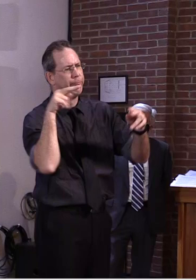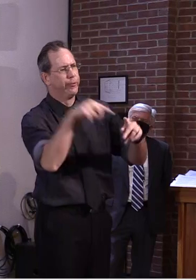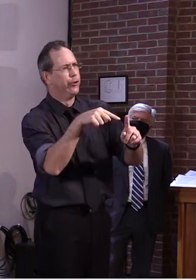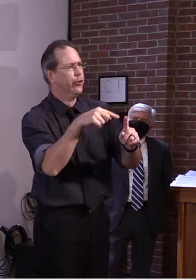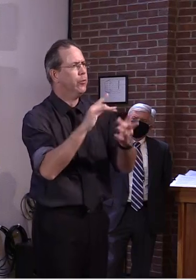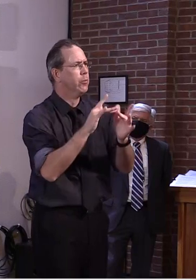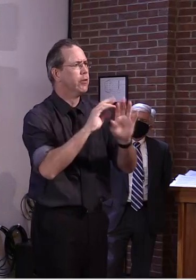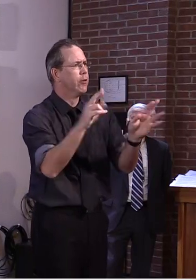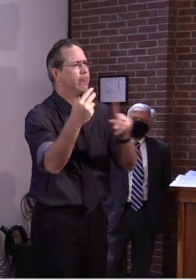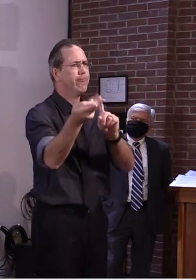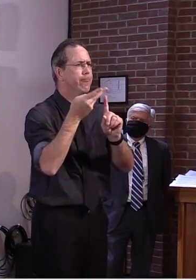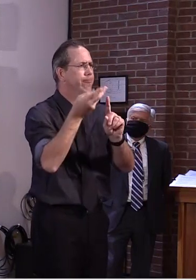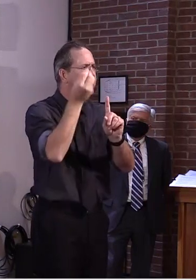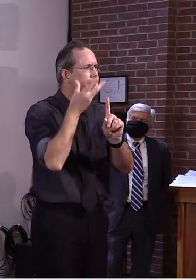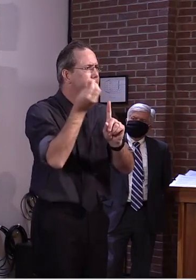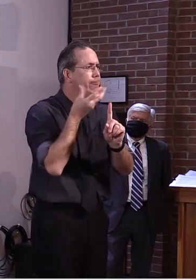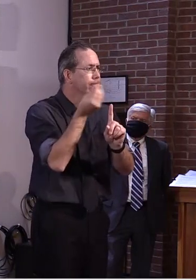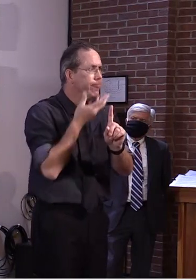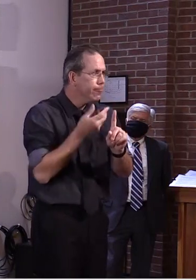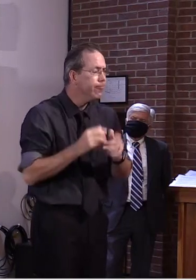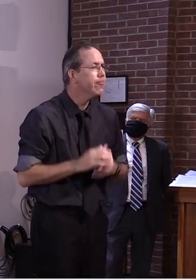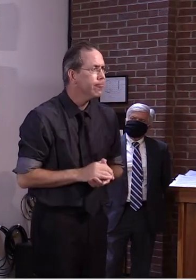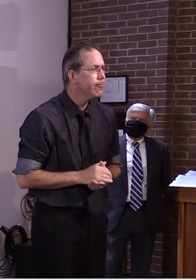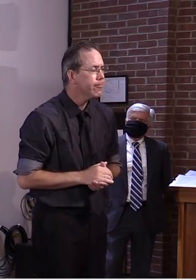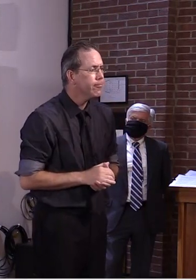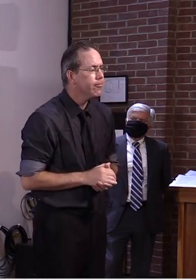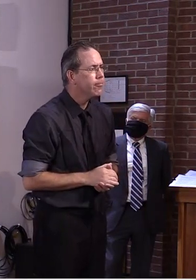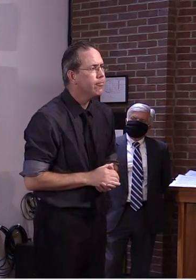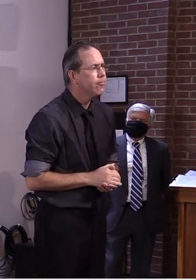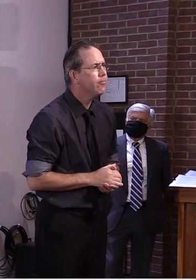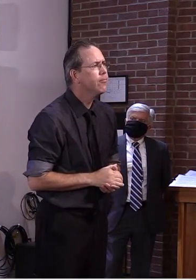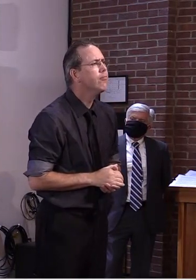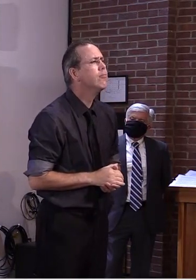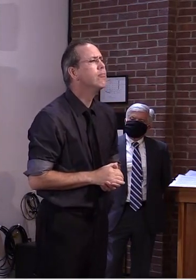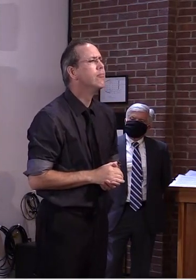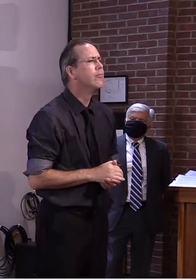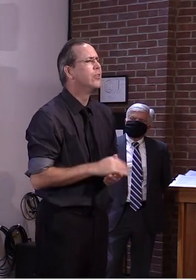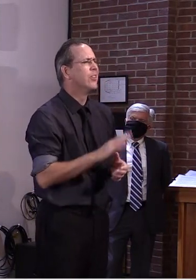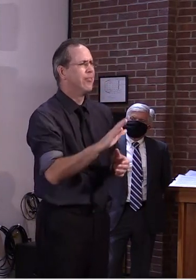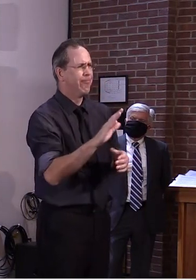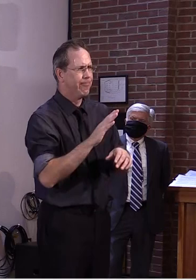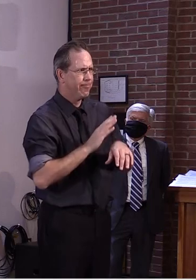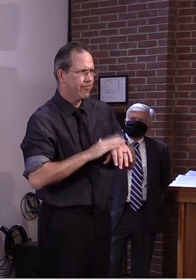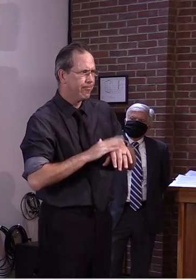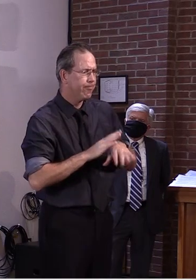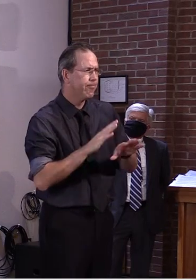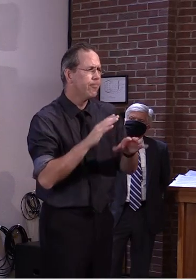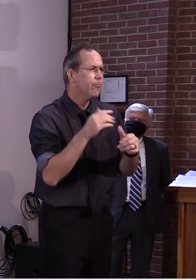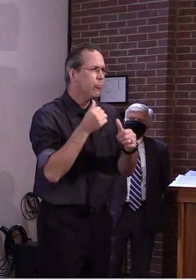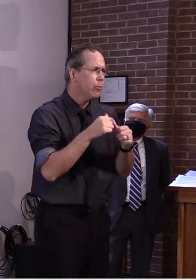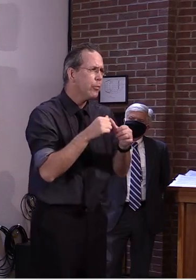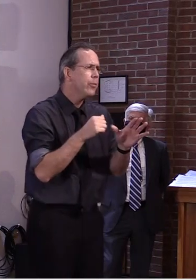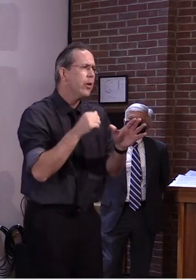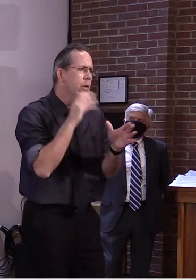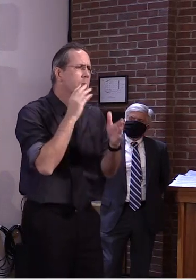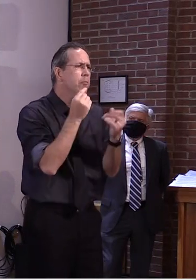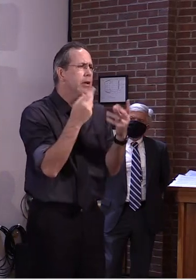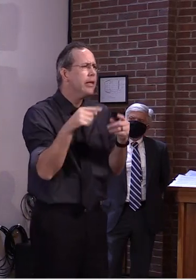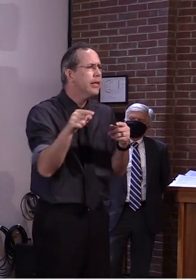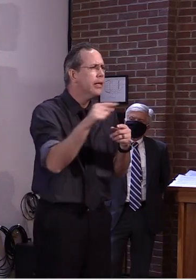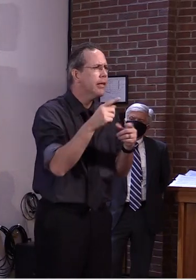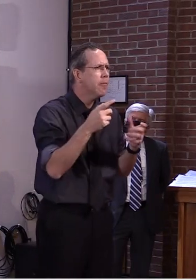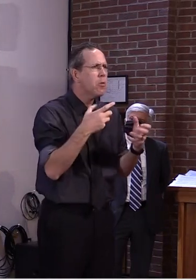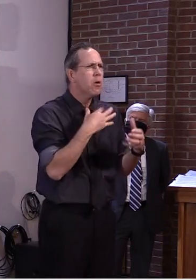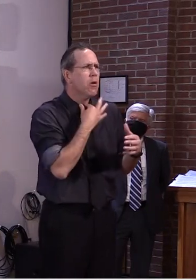And while I'm on the topic, a reminder about testing. We know many Vermonters want to do the right thing to protect their friends